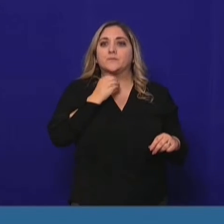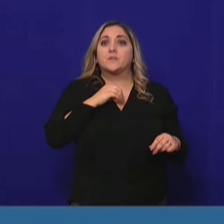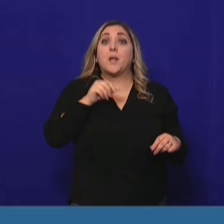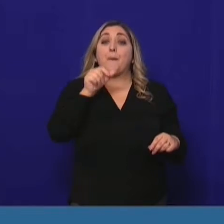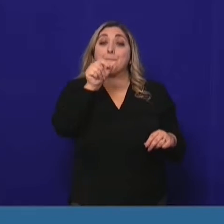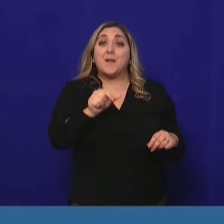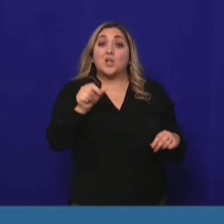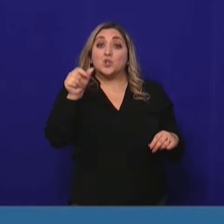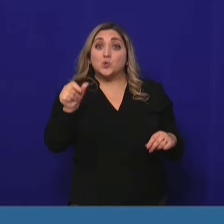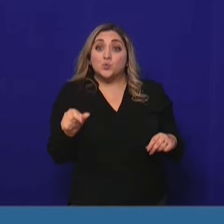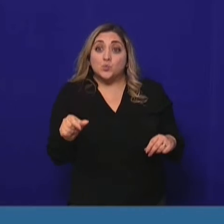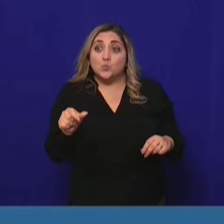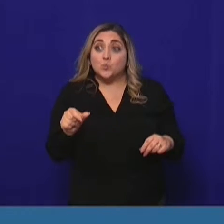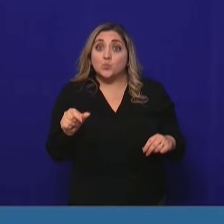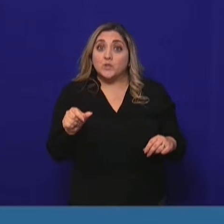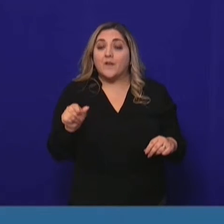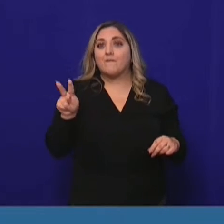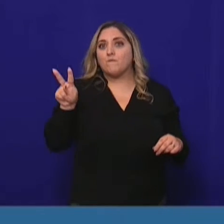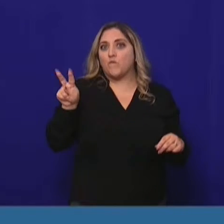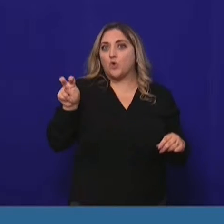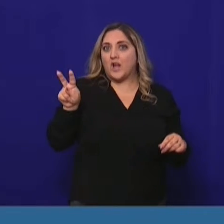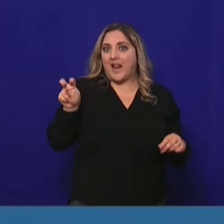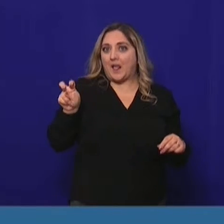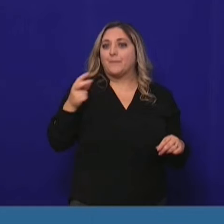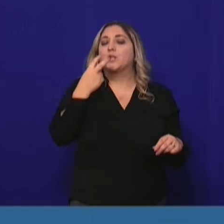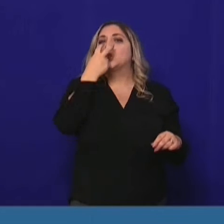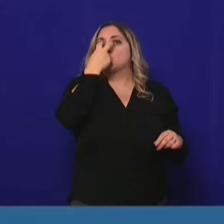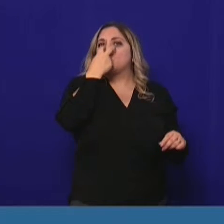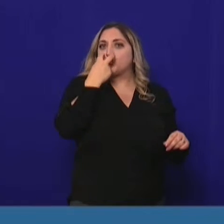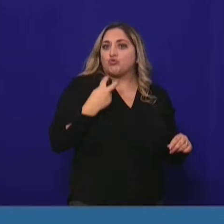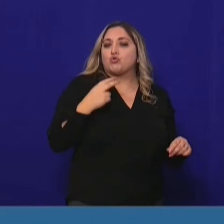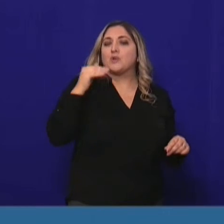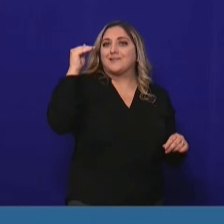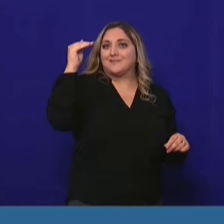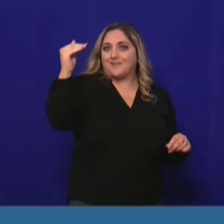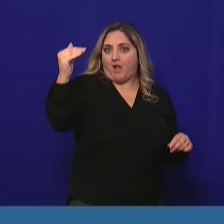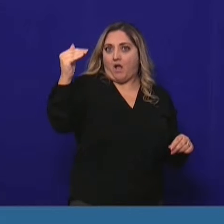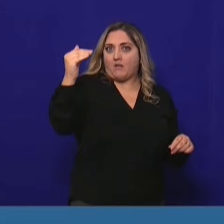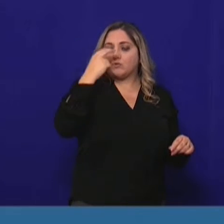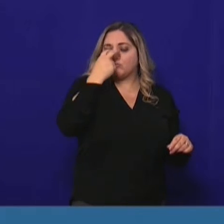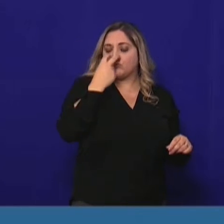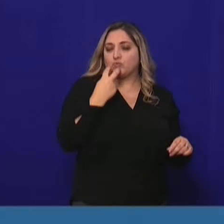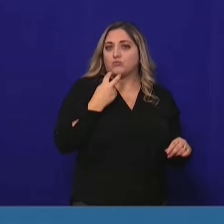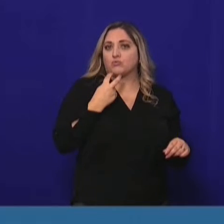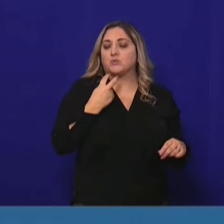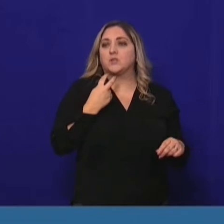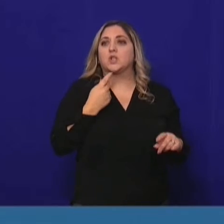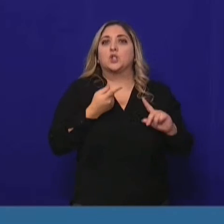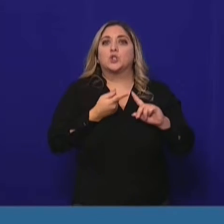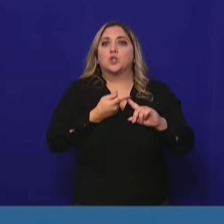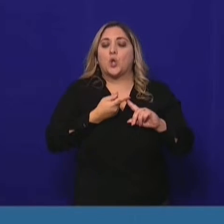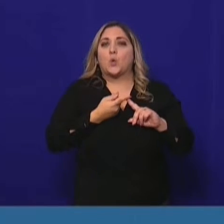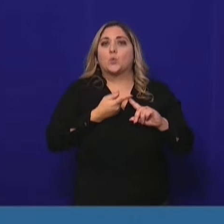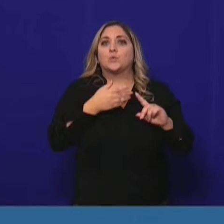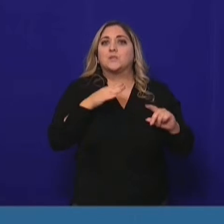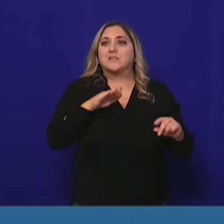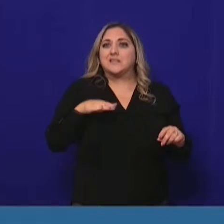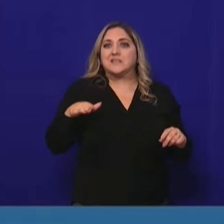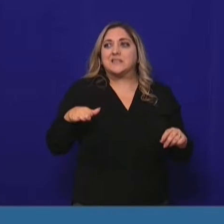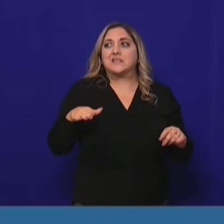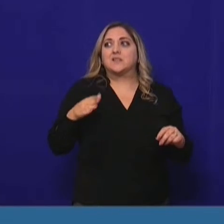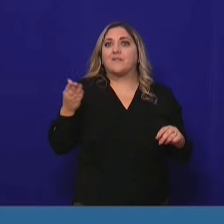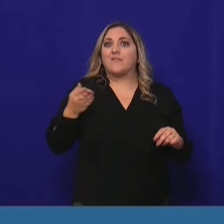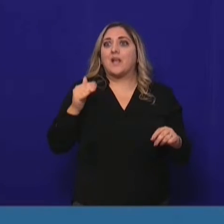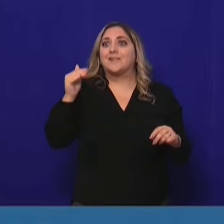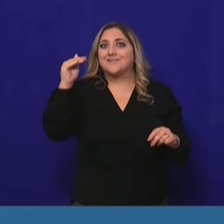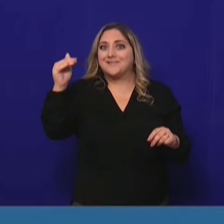Il-persuni u nifisom li jgħixu f'dawn l-istituzzjonijiet bħalma semmejna djar tal-anzjani, għaliex bħalma rajtu kellna tifqijat